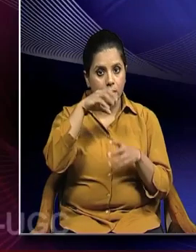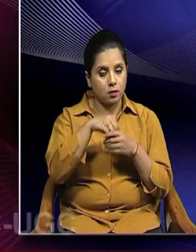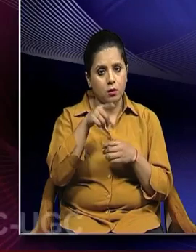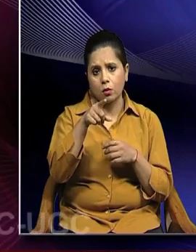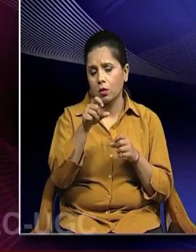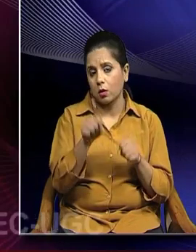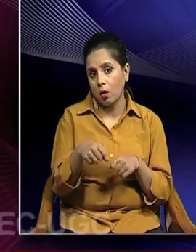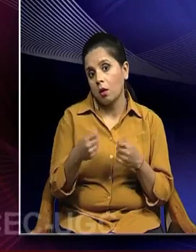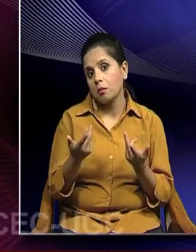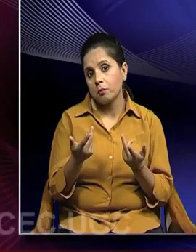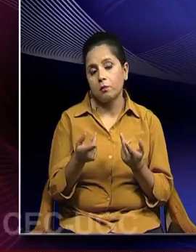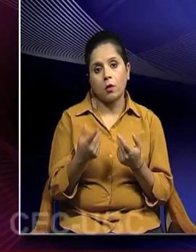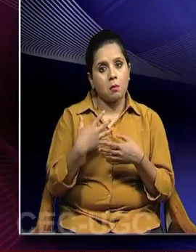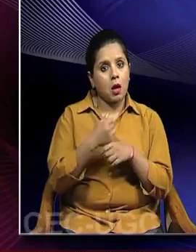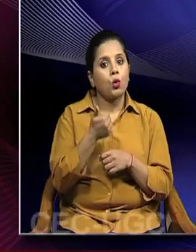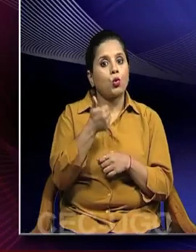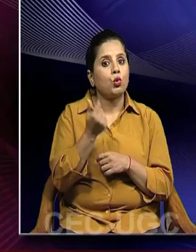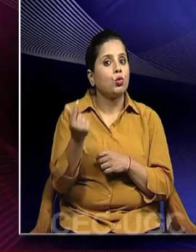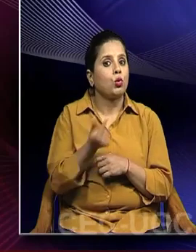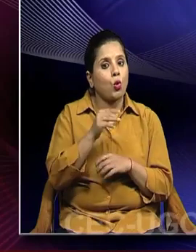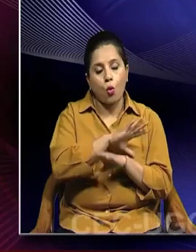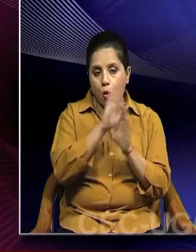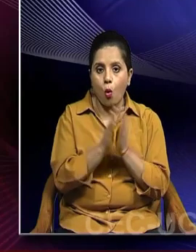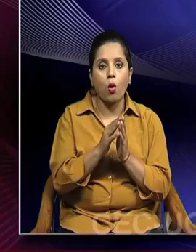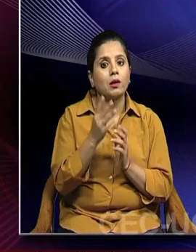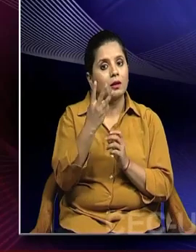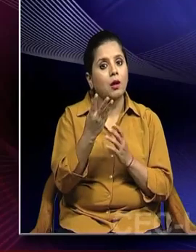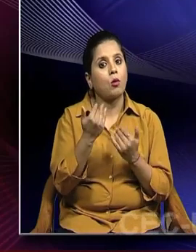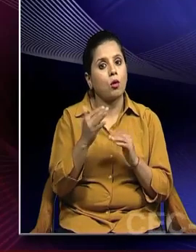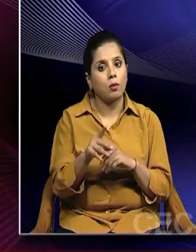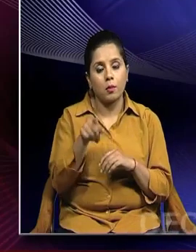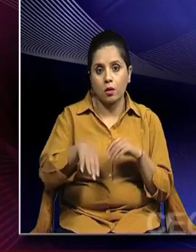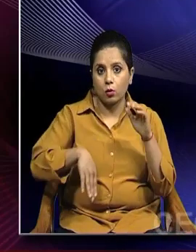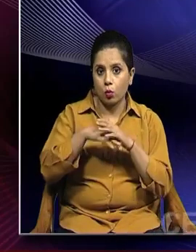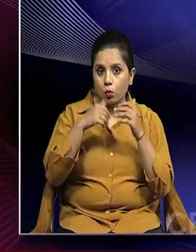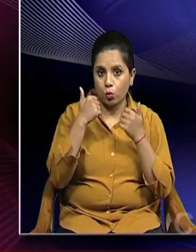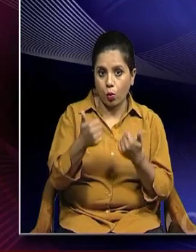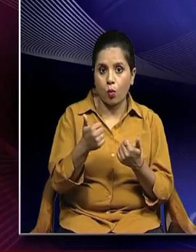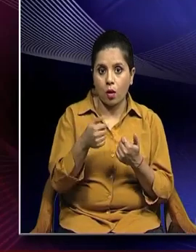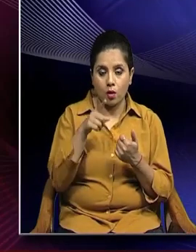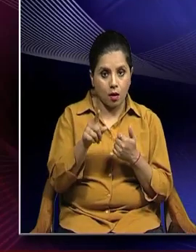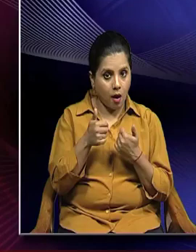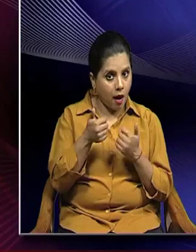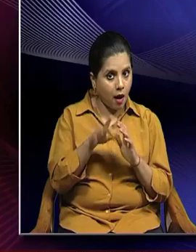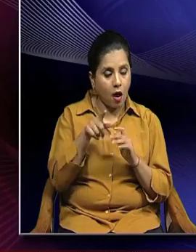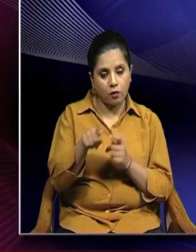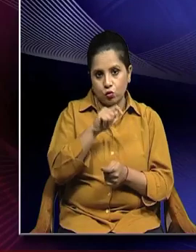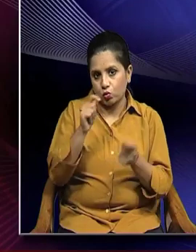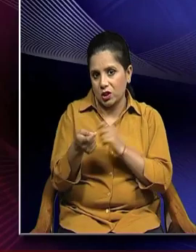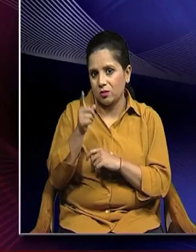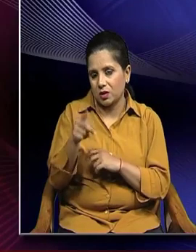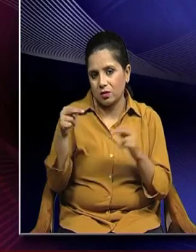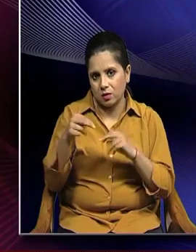you can make good use of all 3, but the greater emphasis need to be on transformational